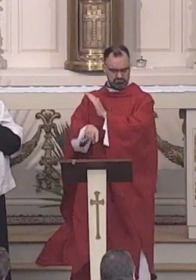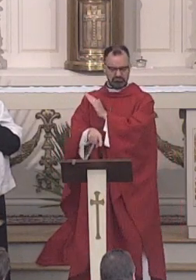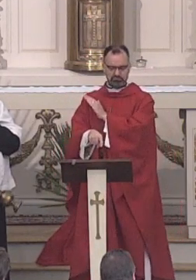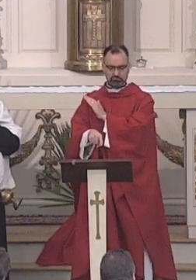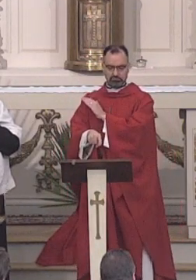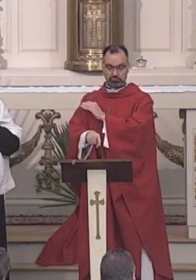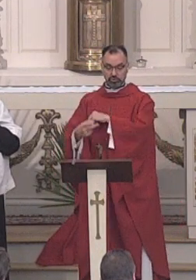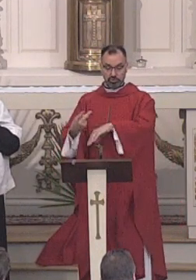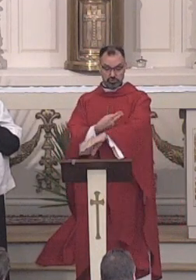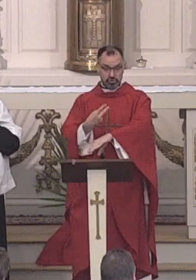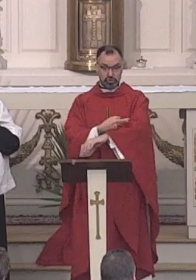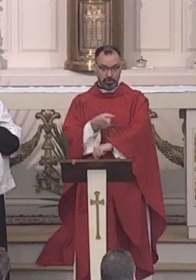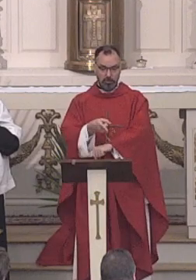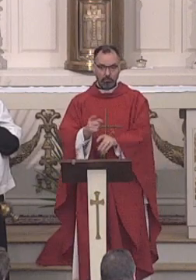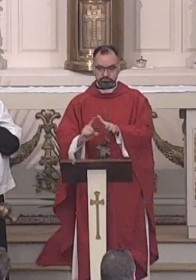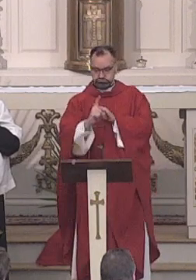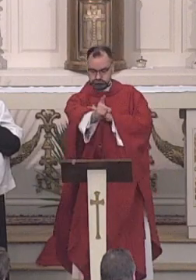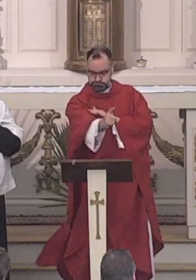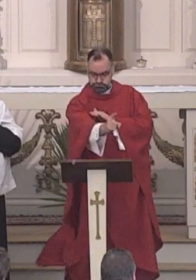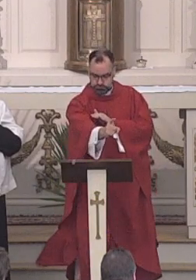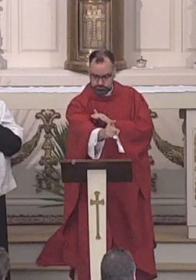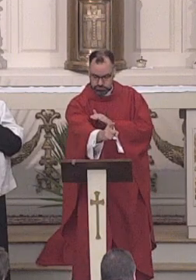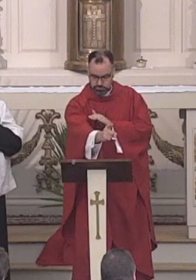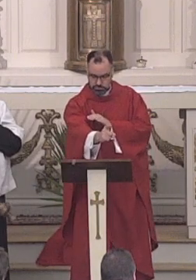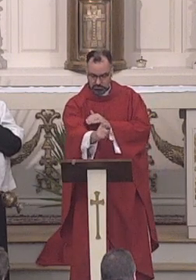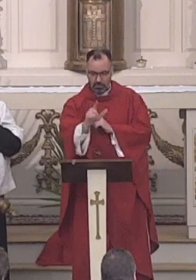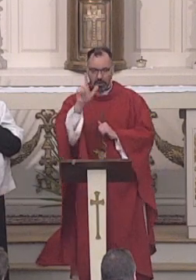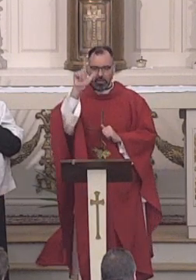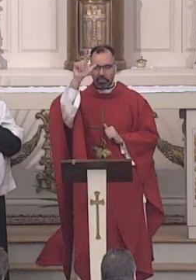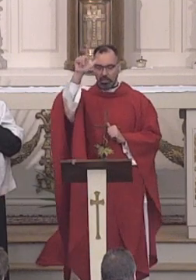and the sheep will be dispersed.'